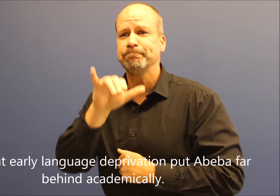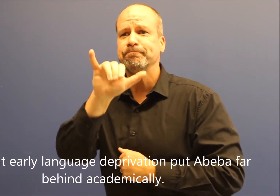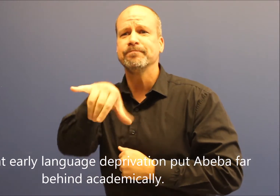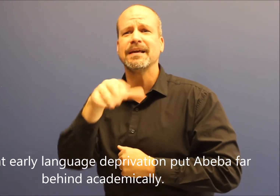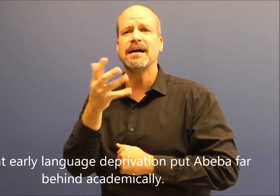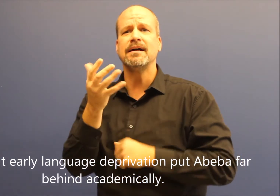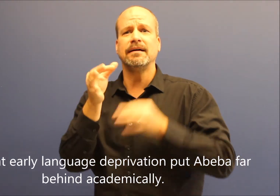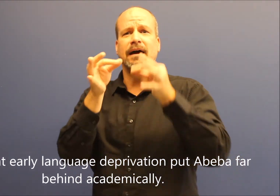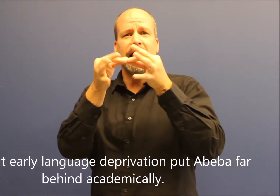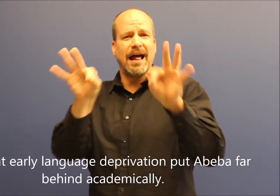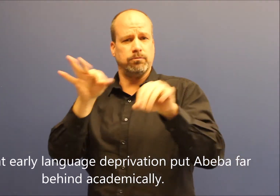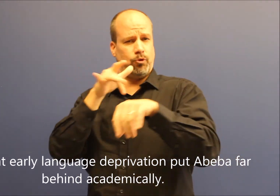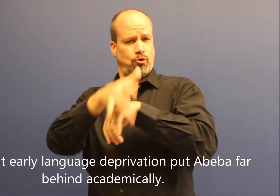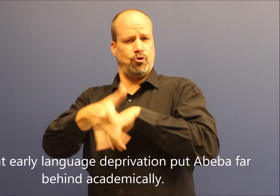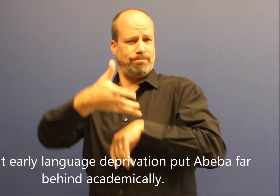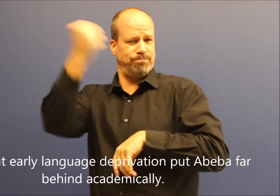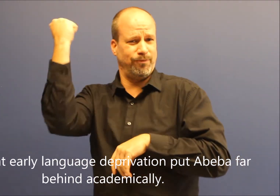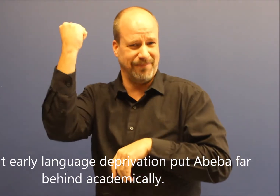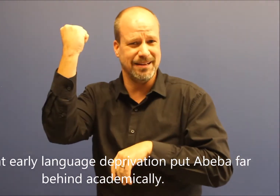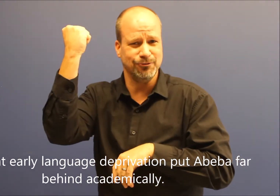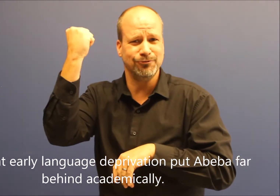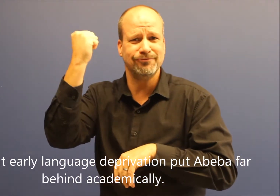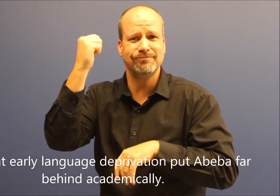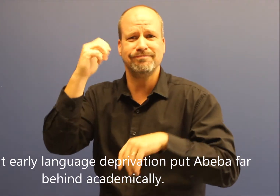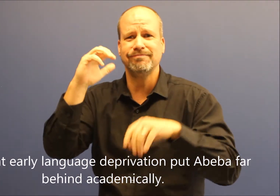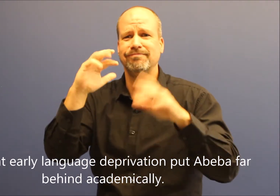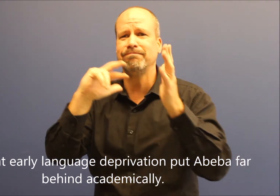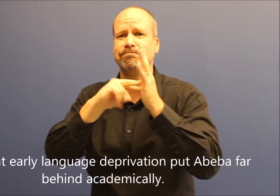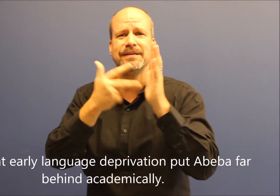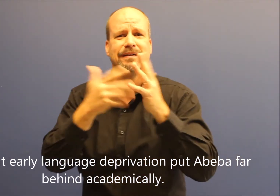Still, that early language deprivation put a baby